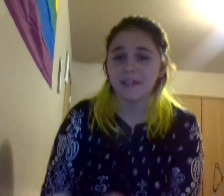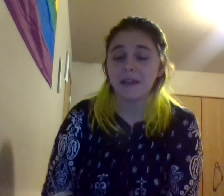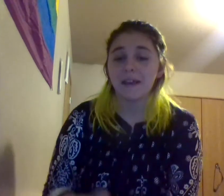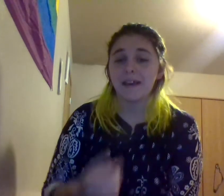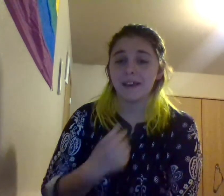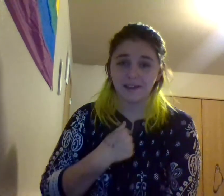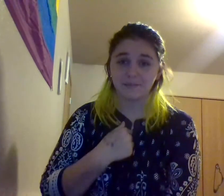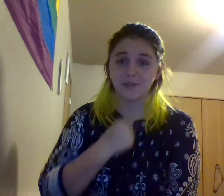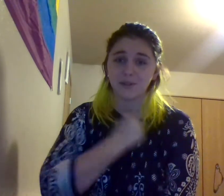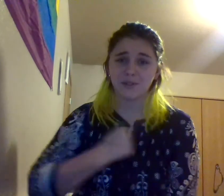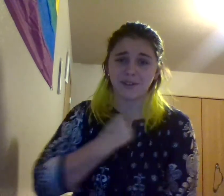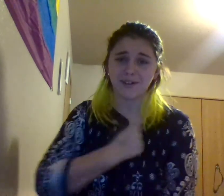I'm sorry.